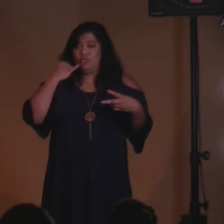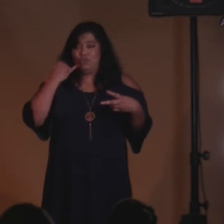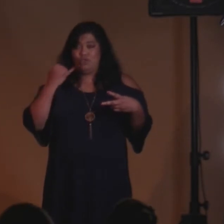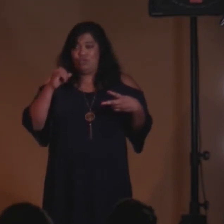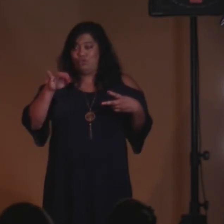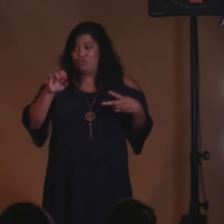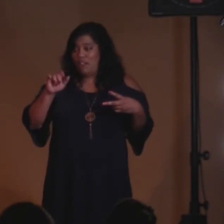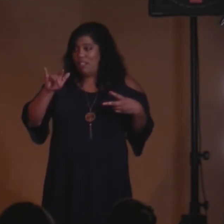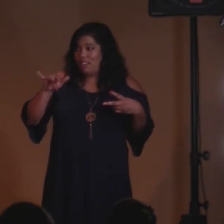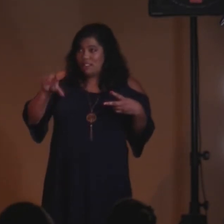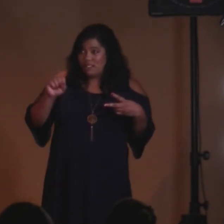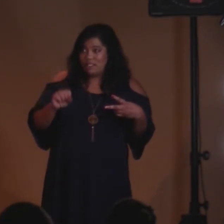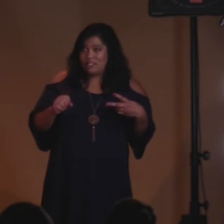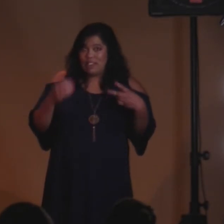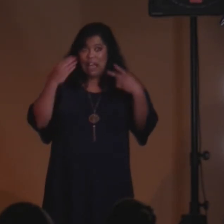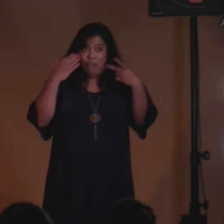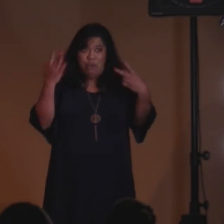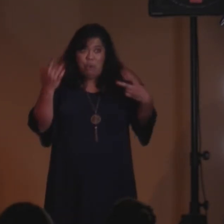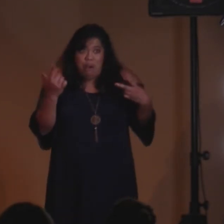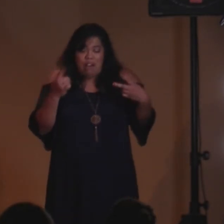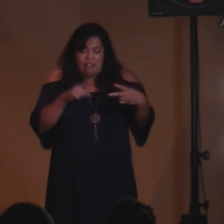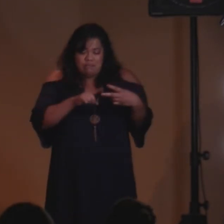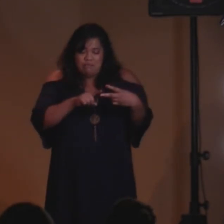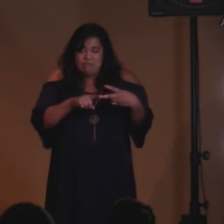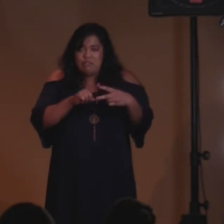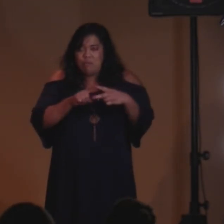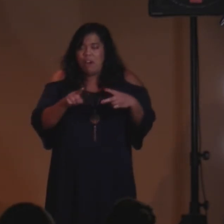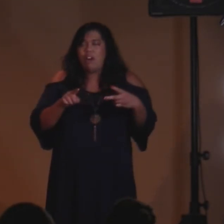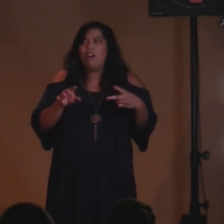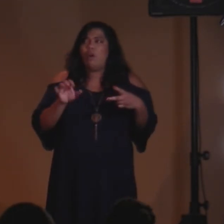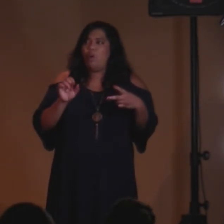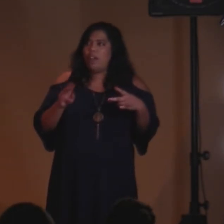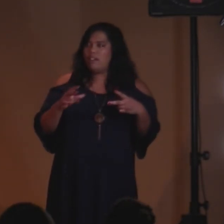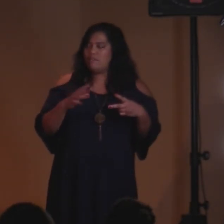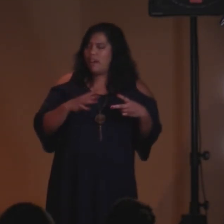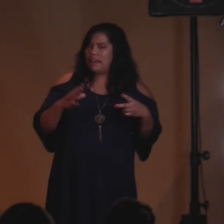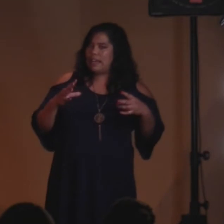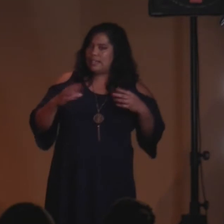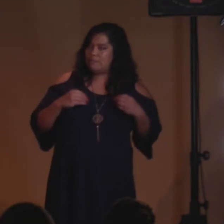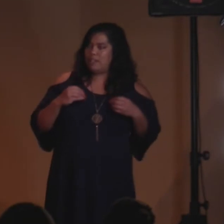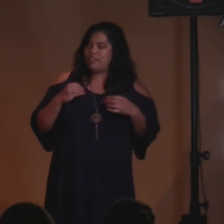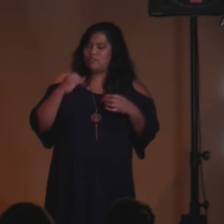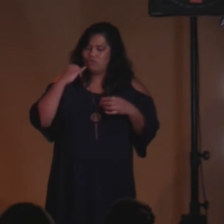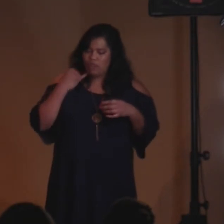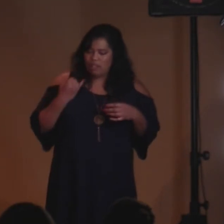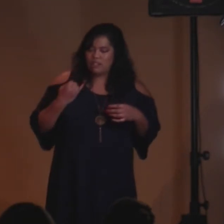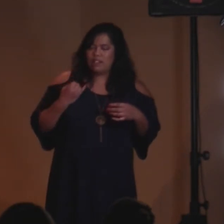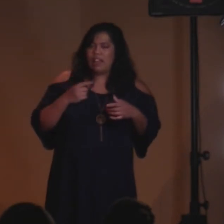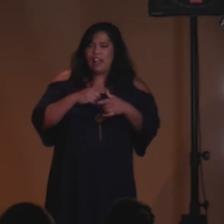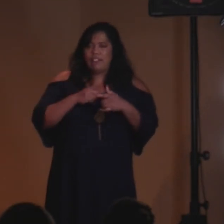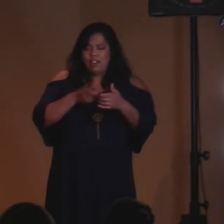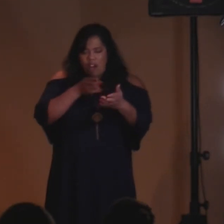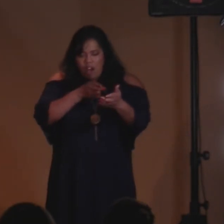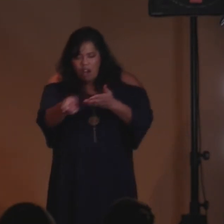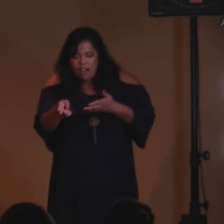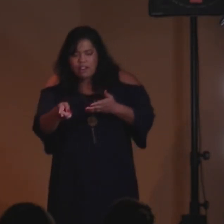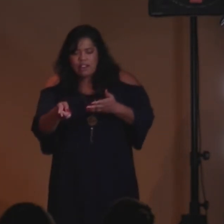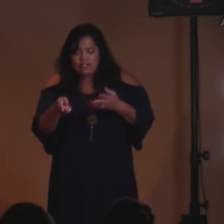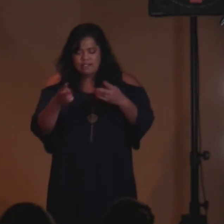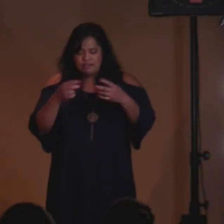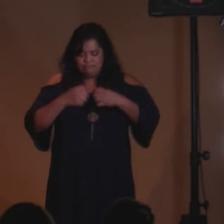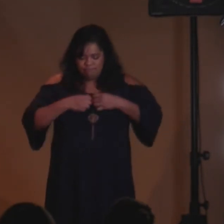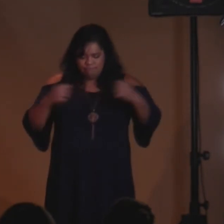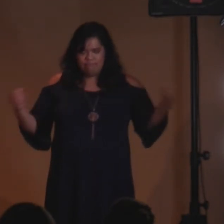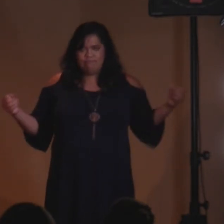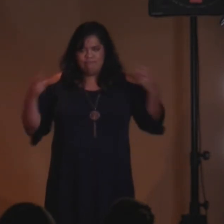I don't know why. The moment you can accept that, then you can be honest and authentic